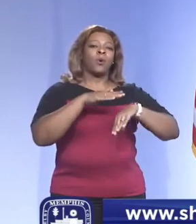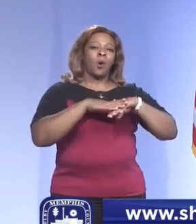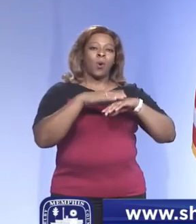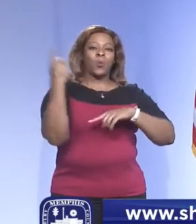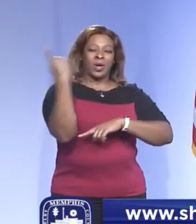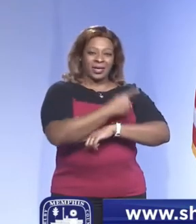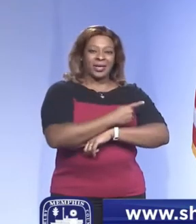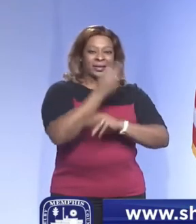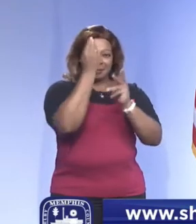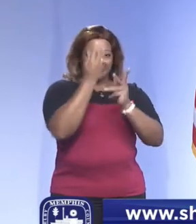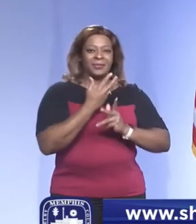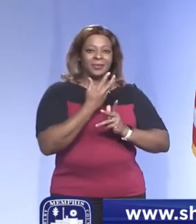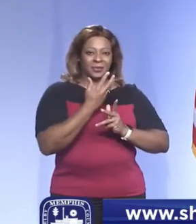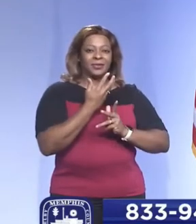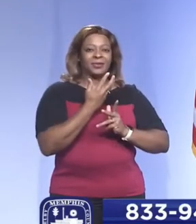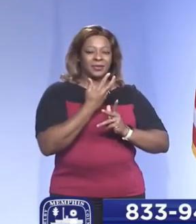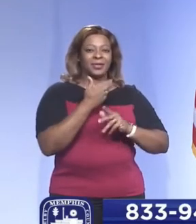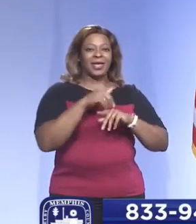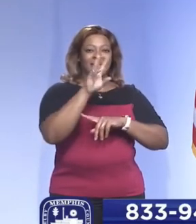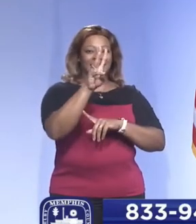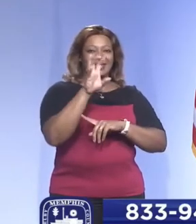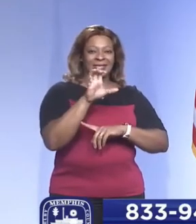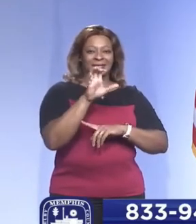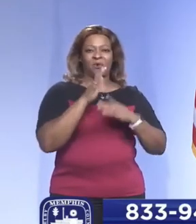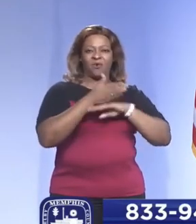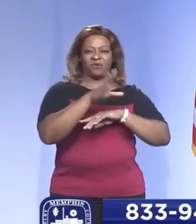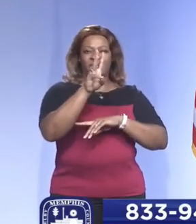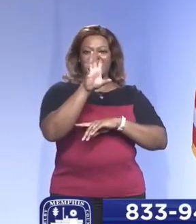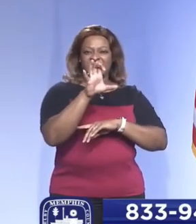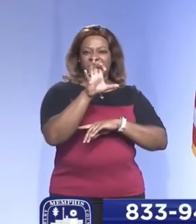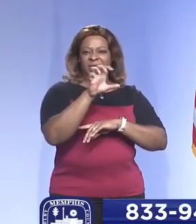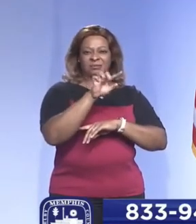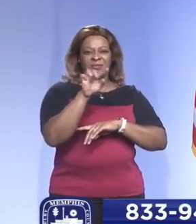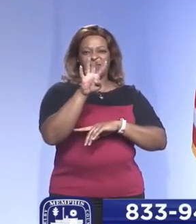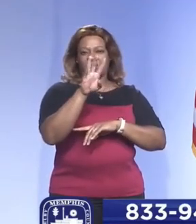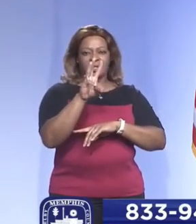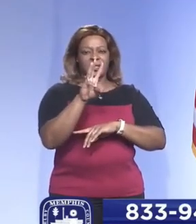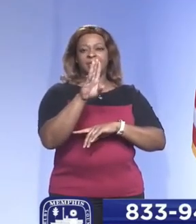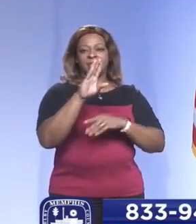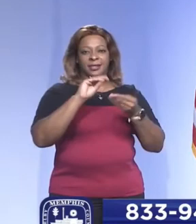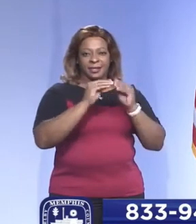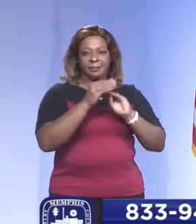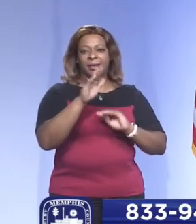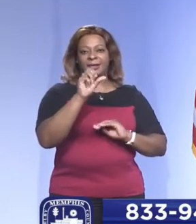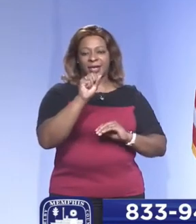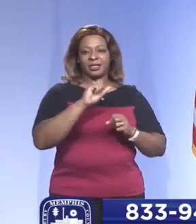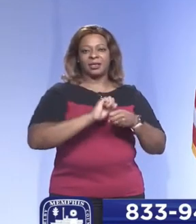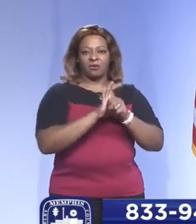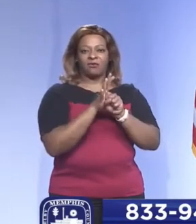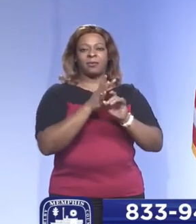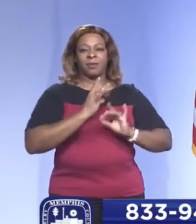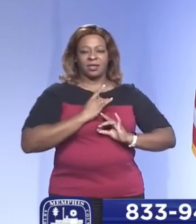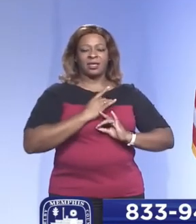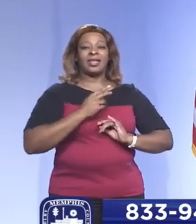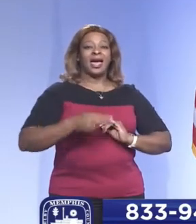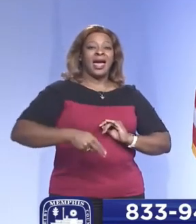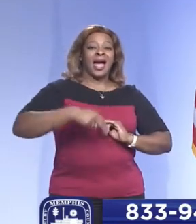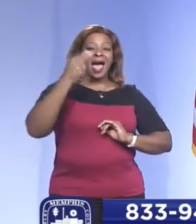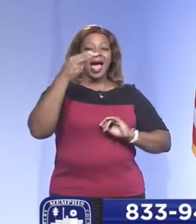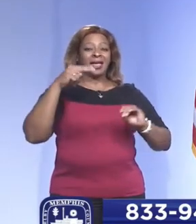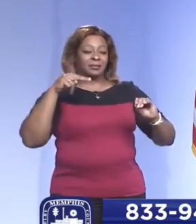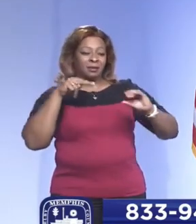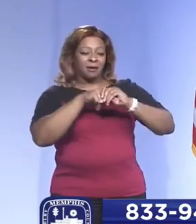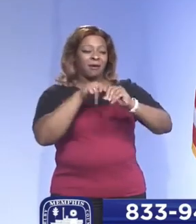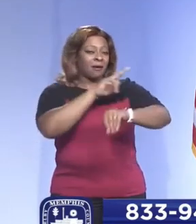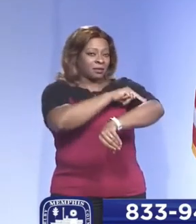day at over 646 cases. And then our highest date of hospitalization, or